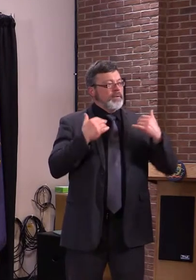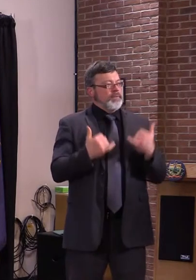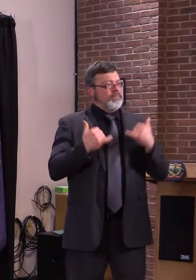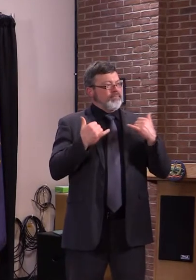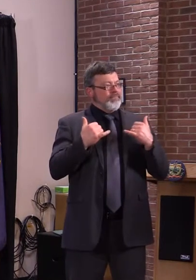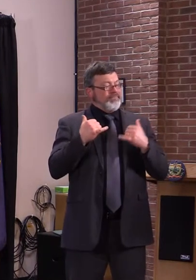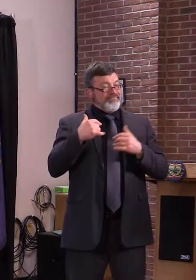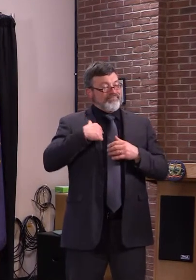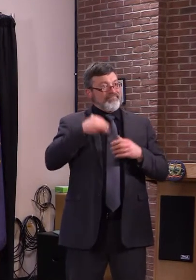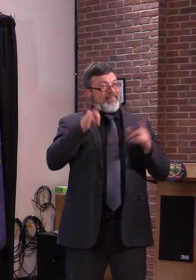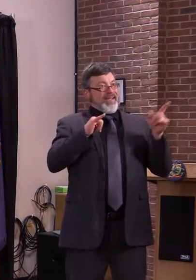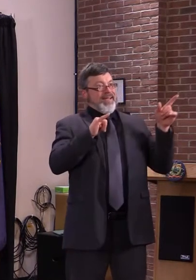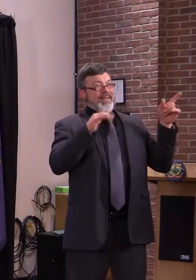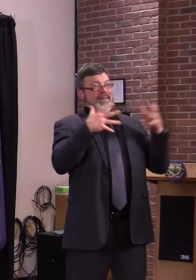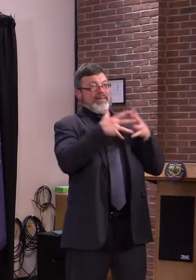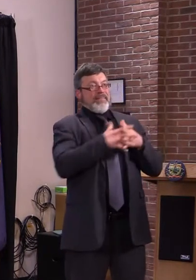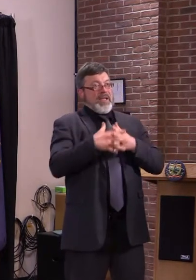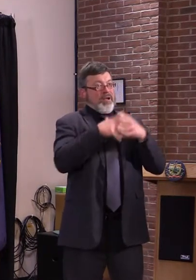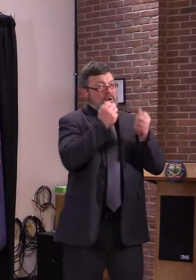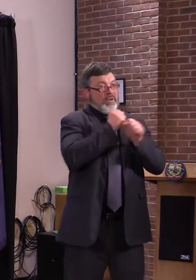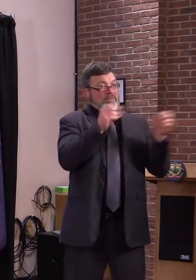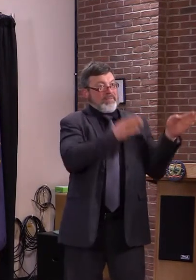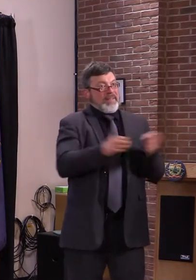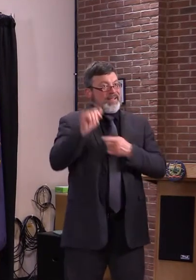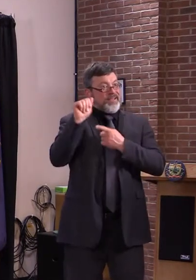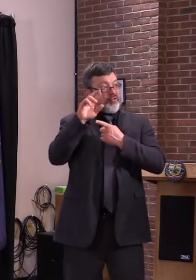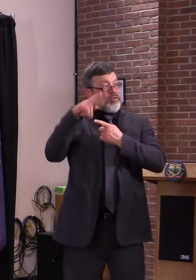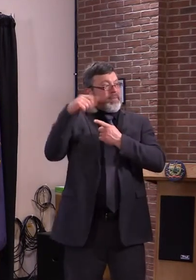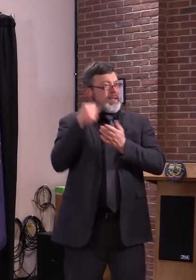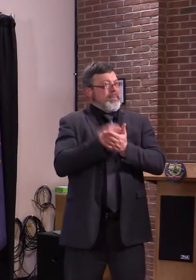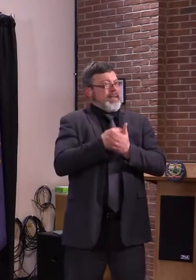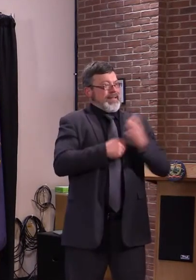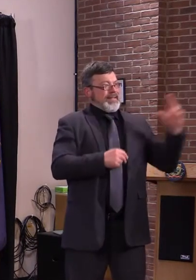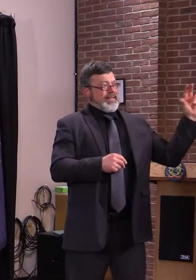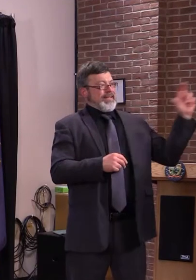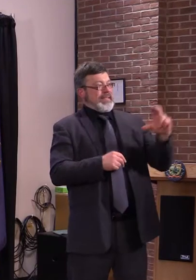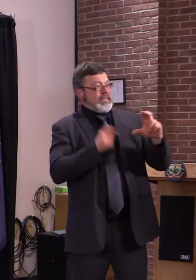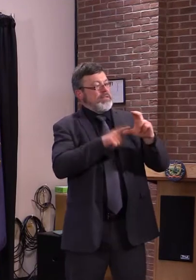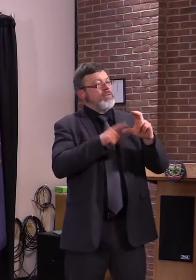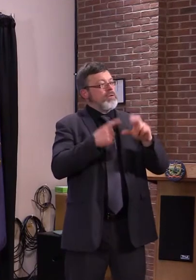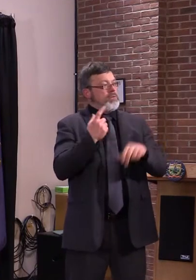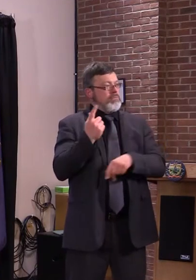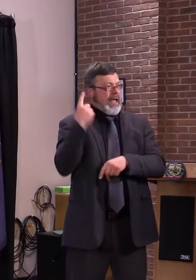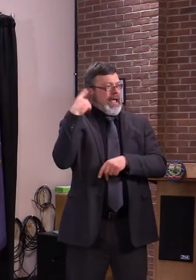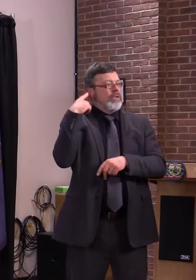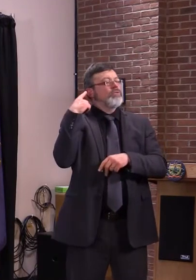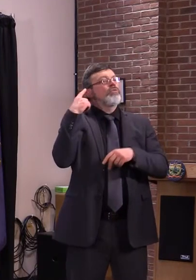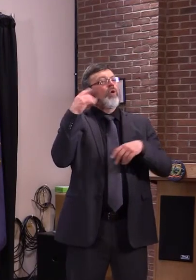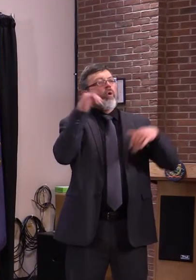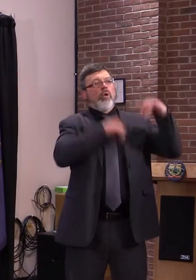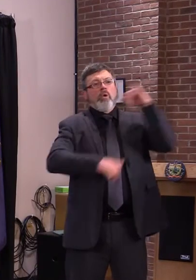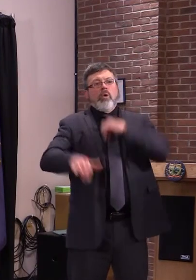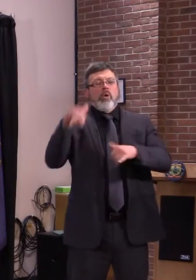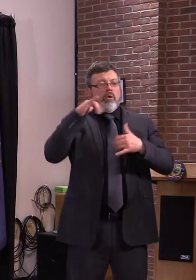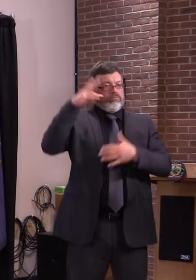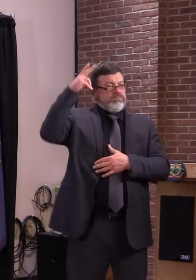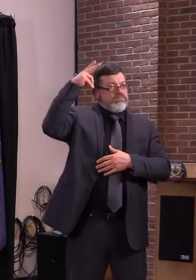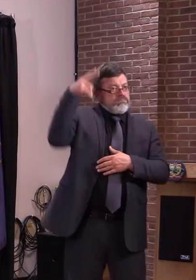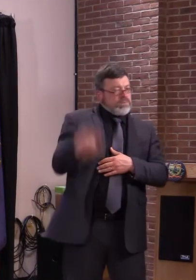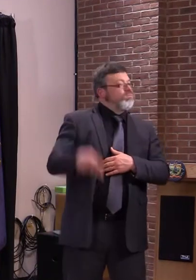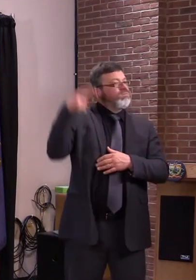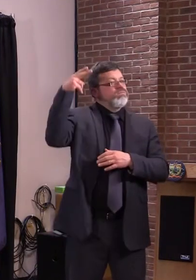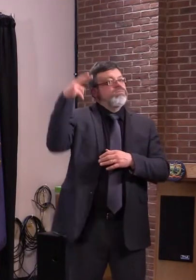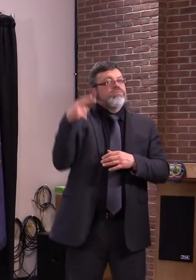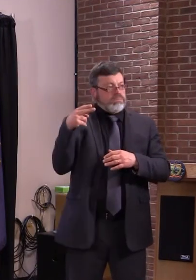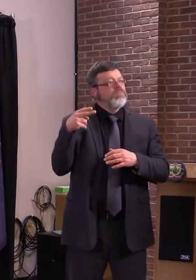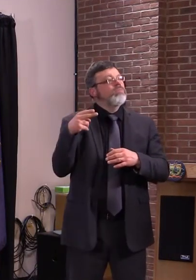Act funds. Last year, after we received historic funding, I was clear that this one-time money must be used on